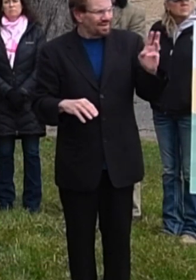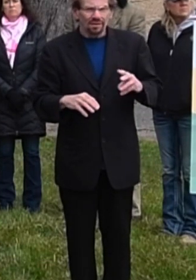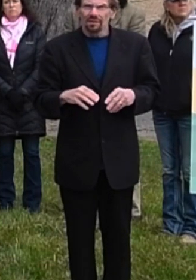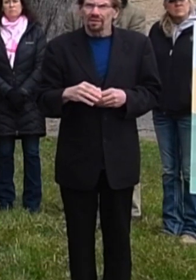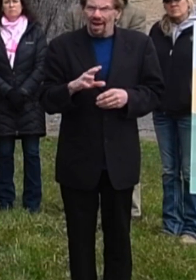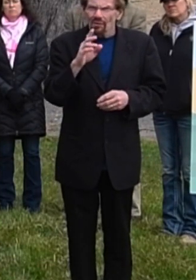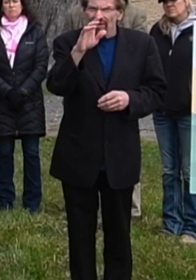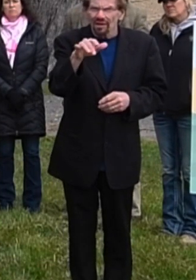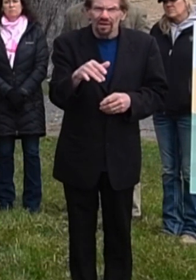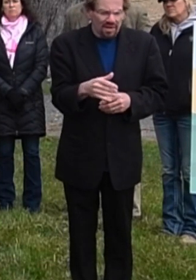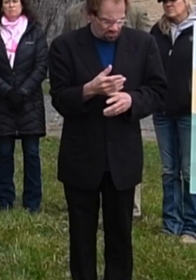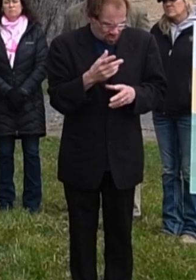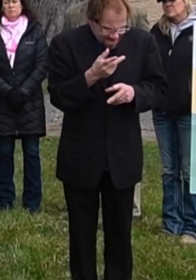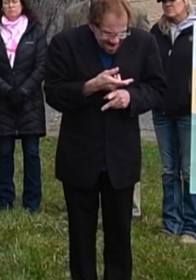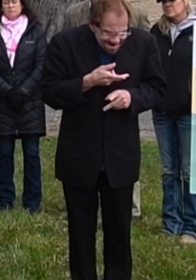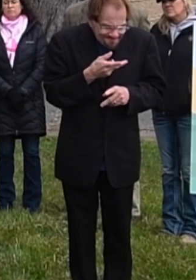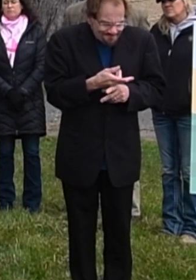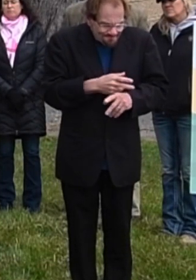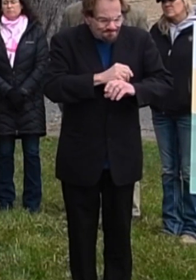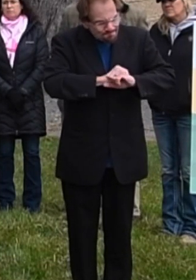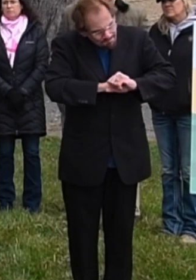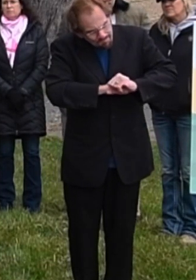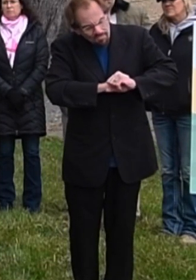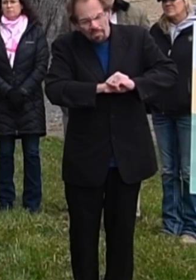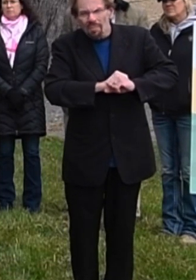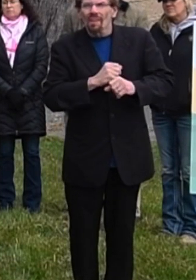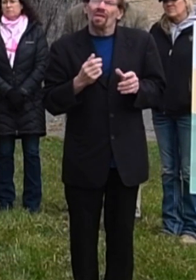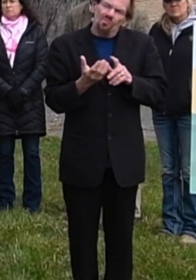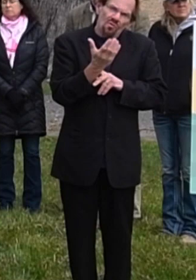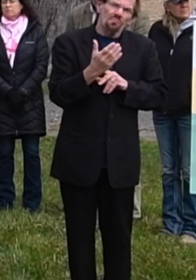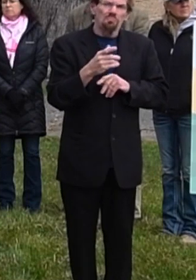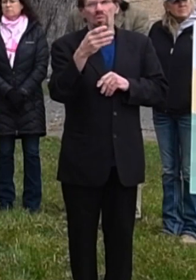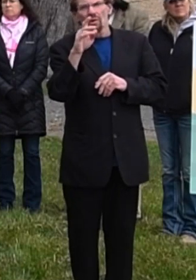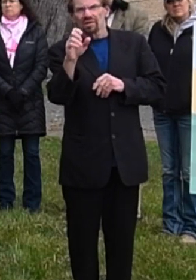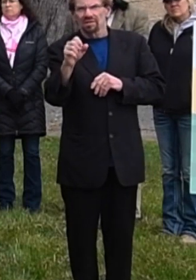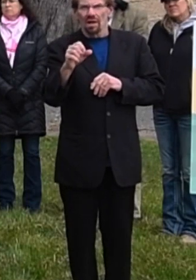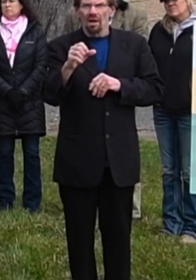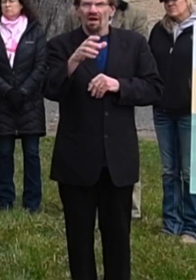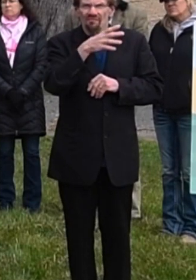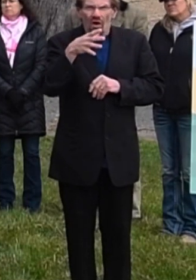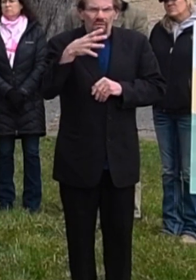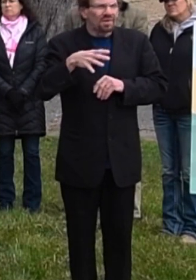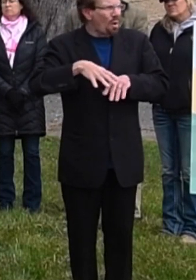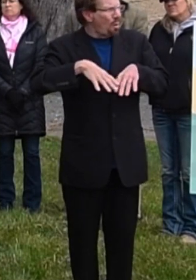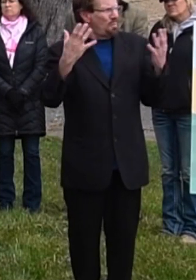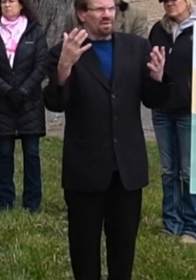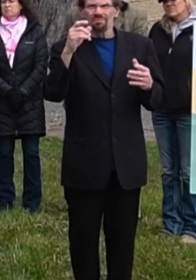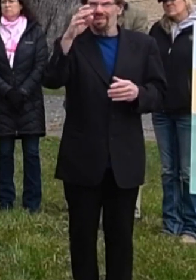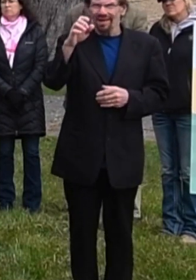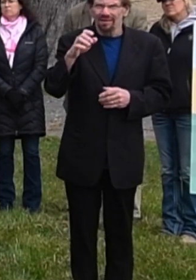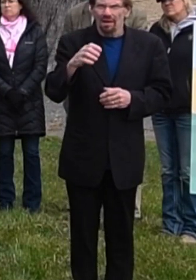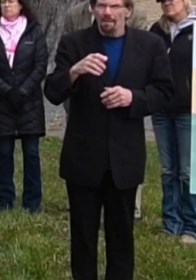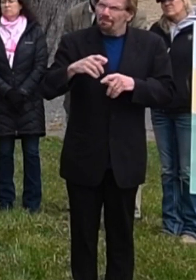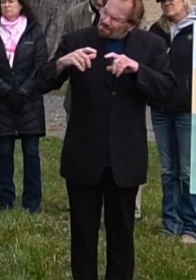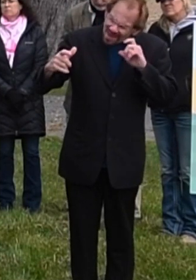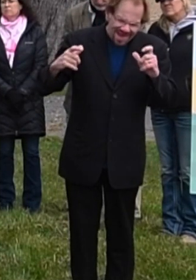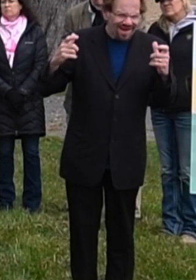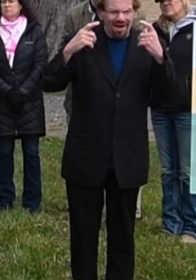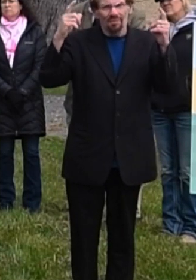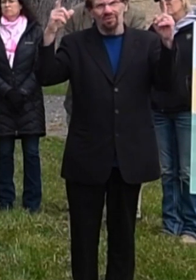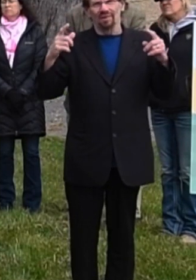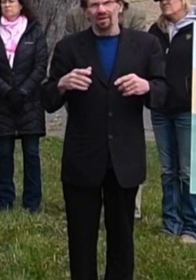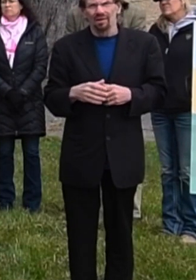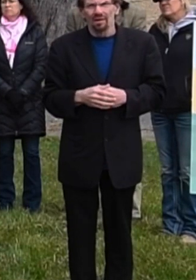through various easements, parks, and open space. A huge accomplishment given the competing pressure of the land